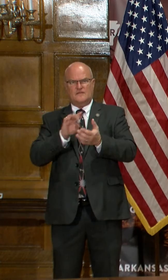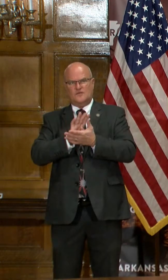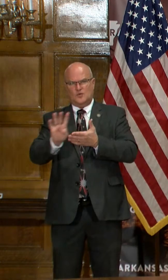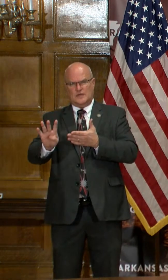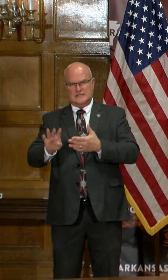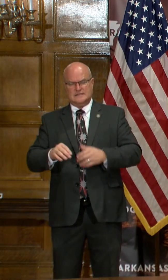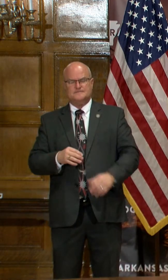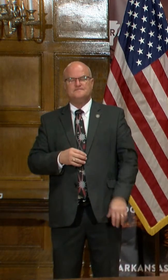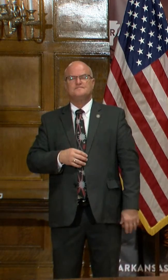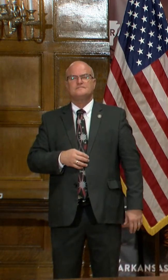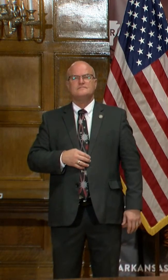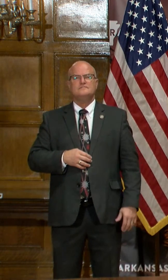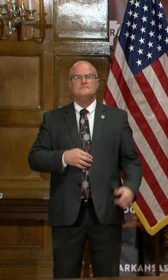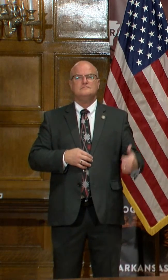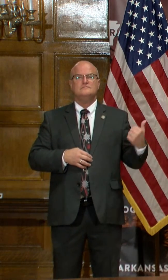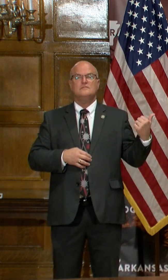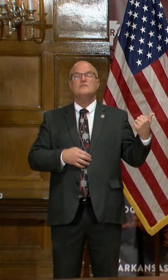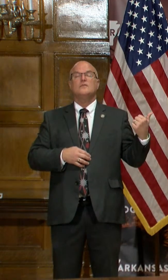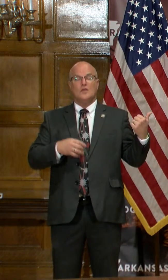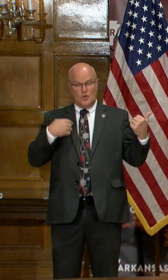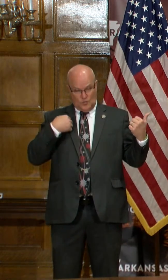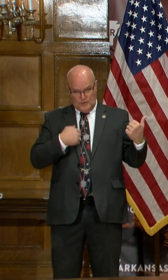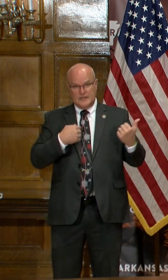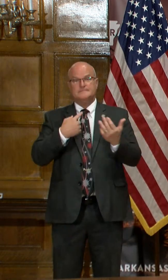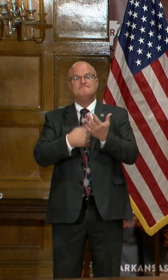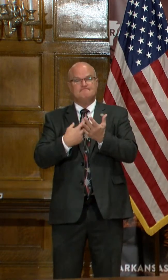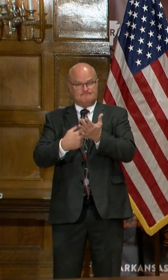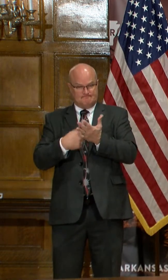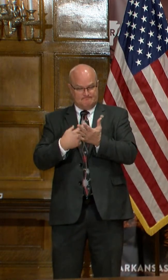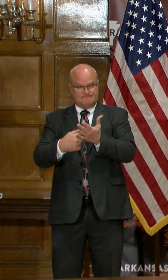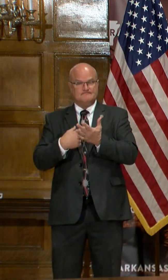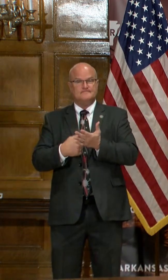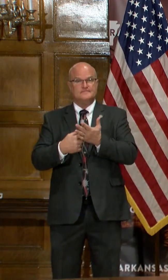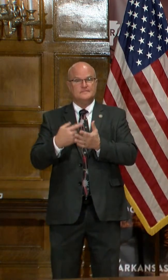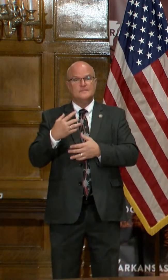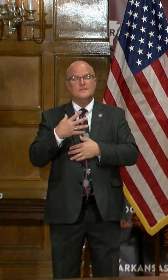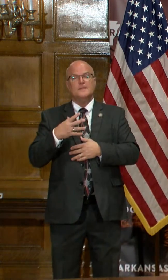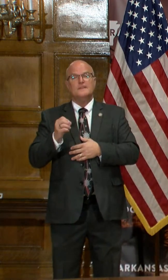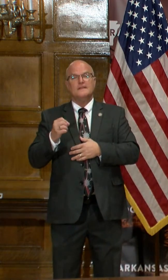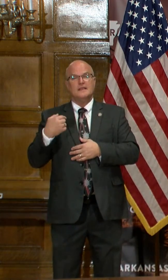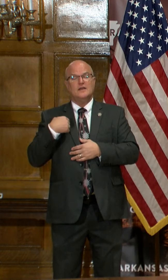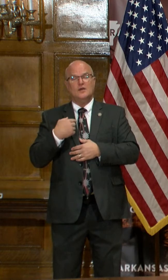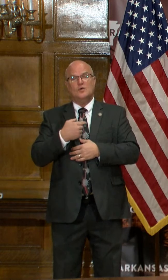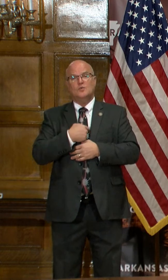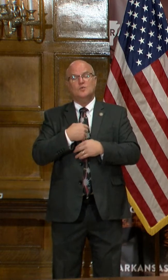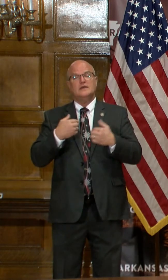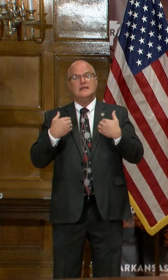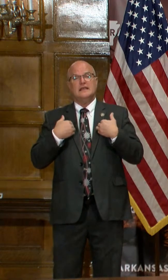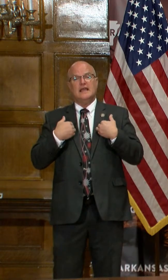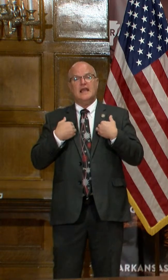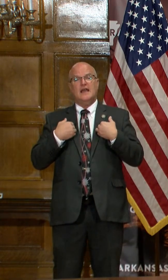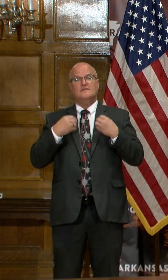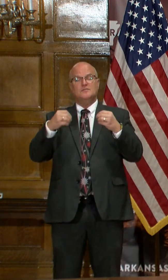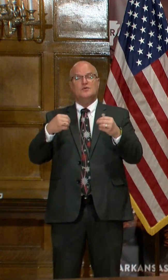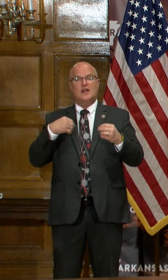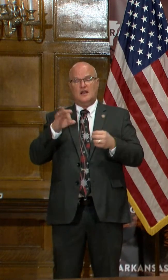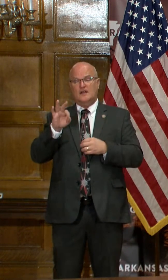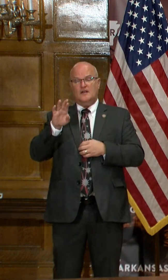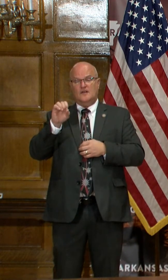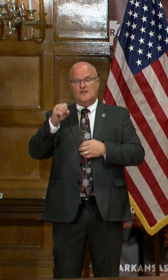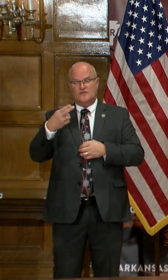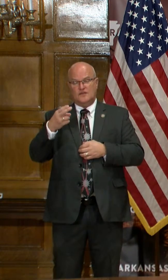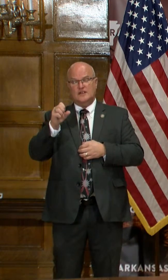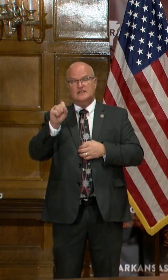weeks? We are having conversations, and we have put our Fresh